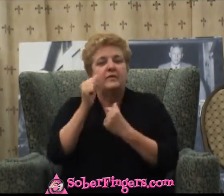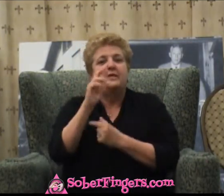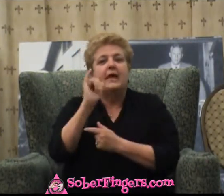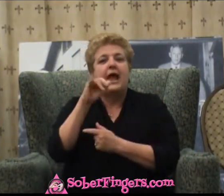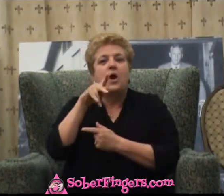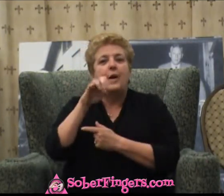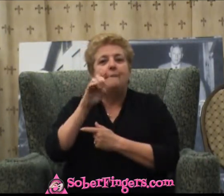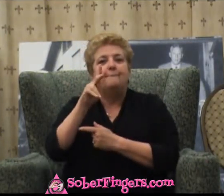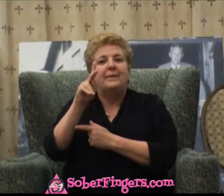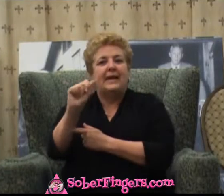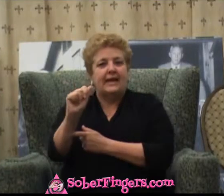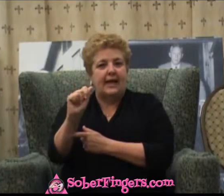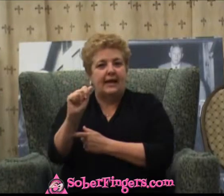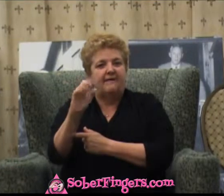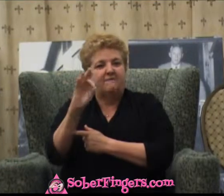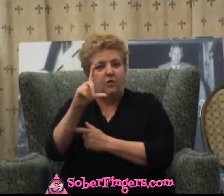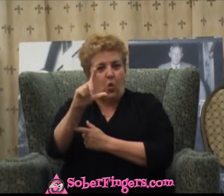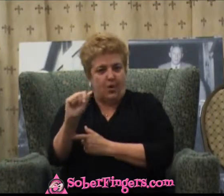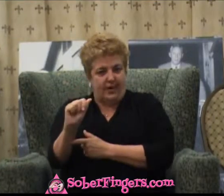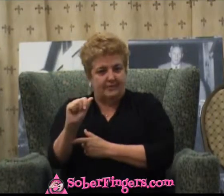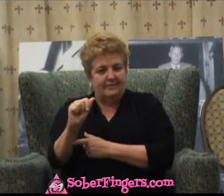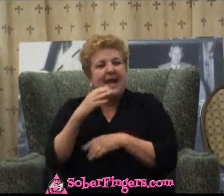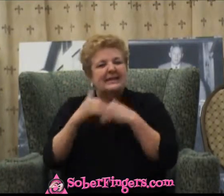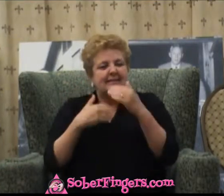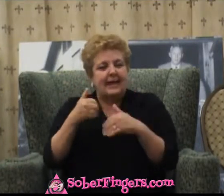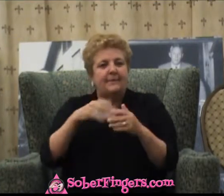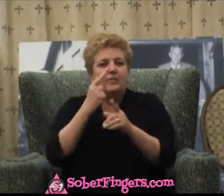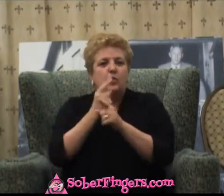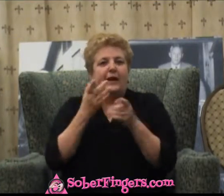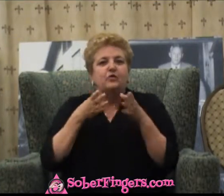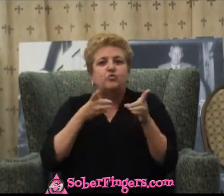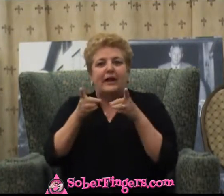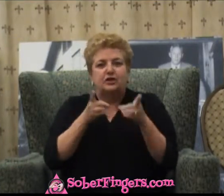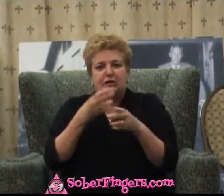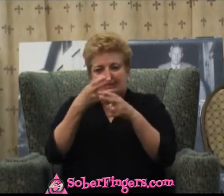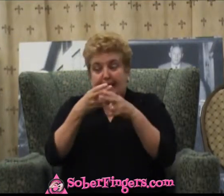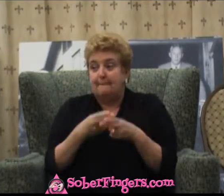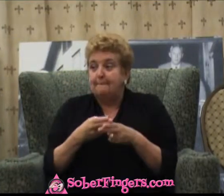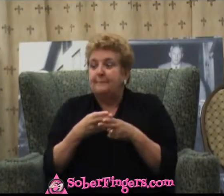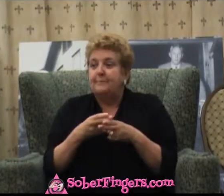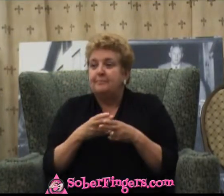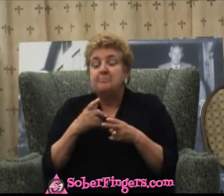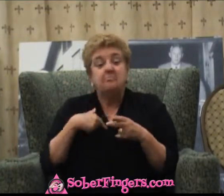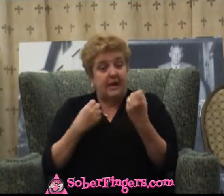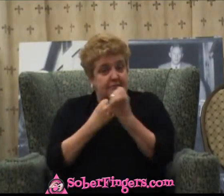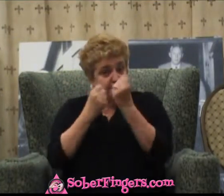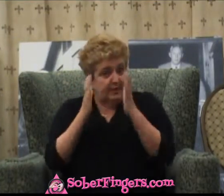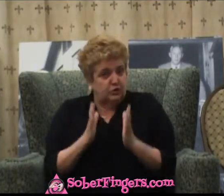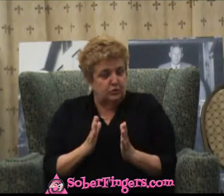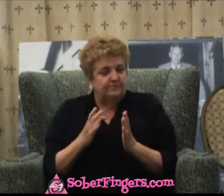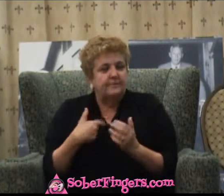group in Aripeka, Florida. I have a sponsor, and I try to work the steps and apply them in my life